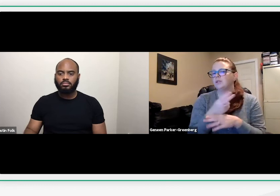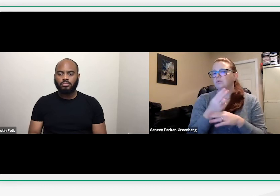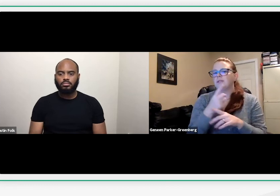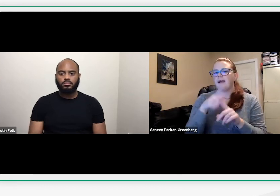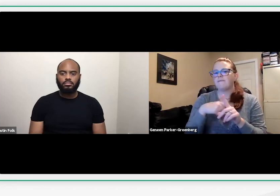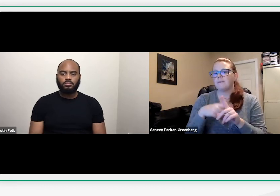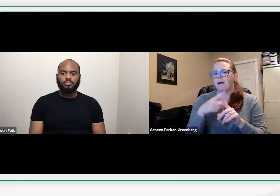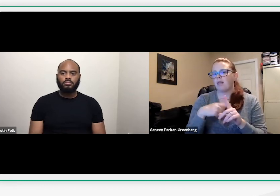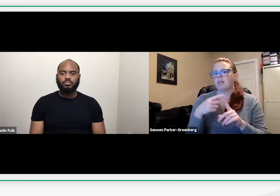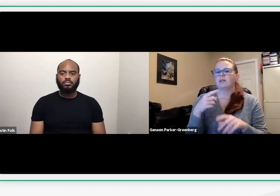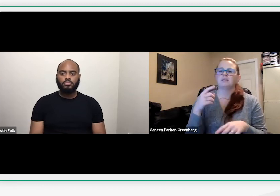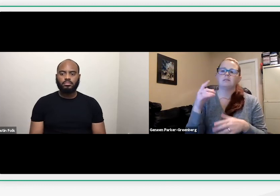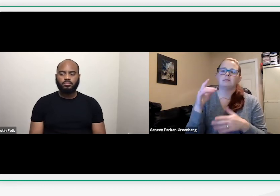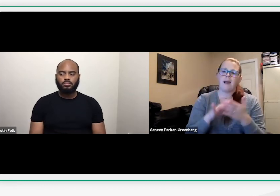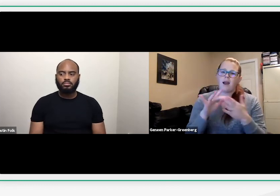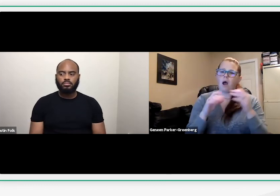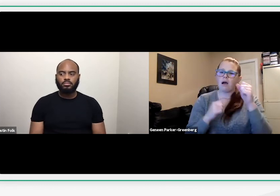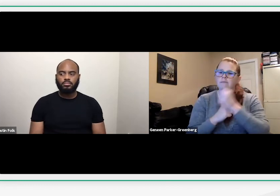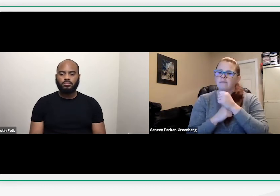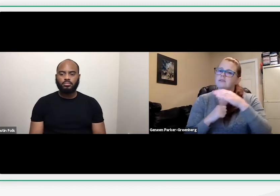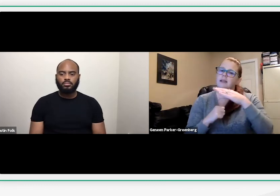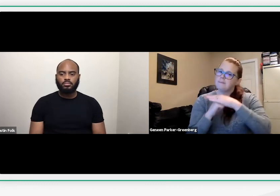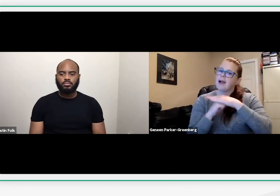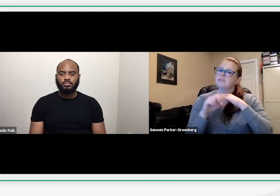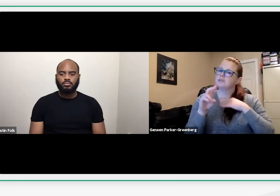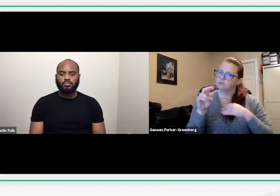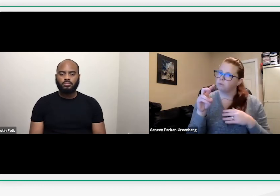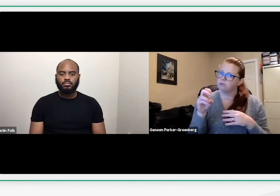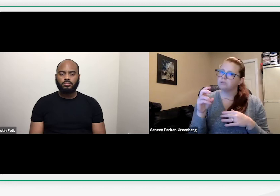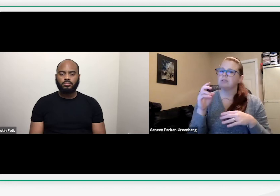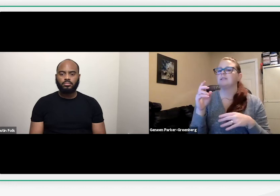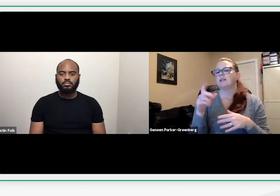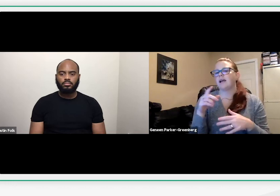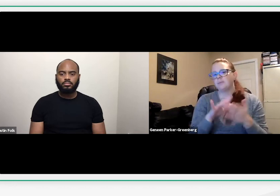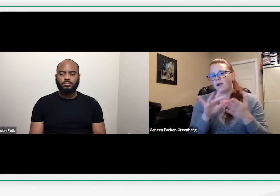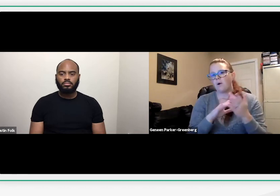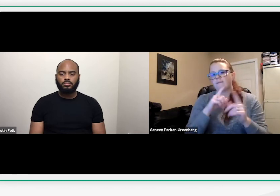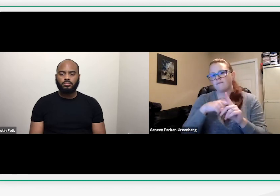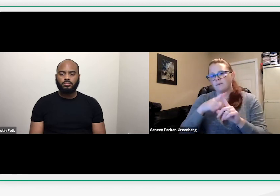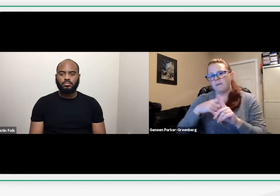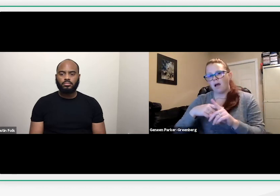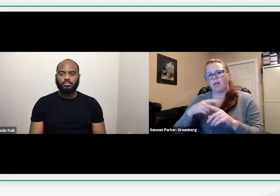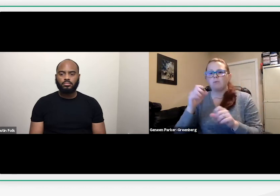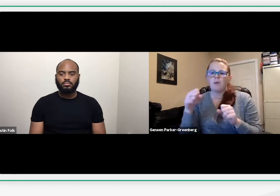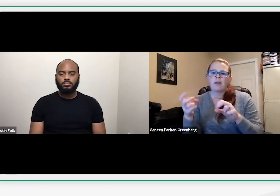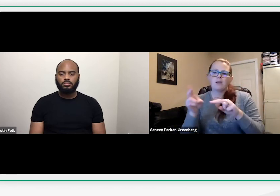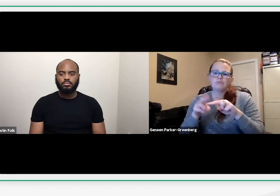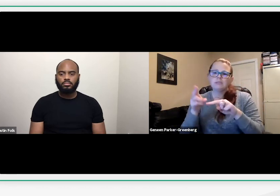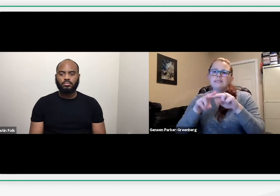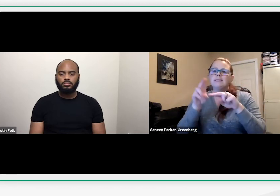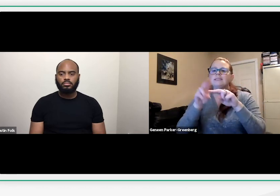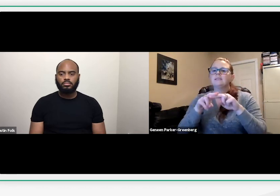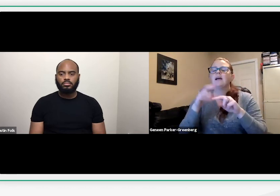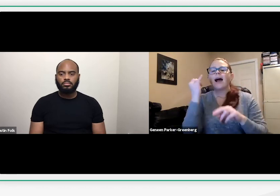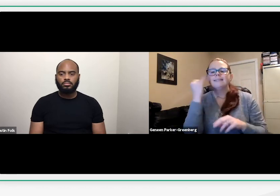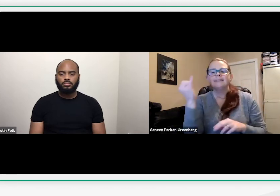that $200. And that's what you have available to use every month. And that's your maximum. You'd have to